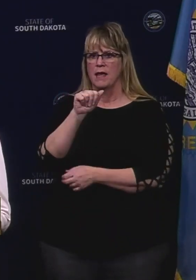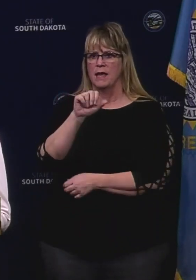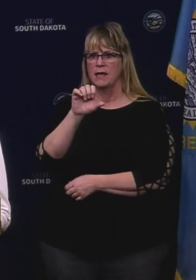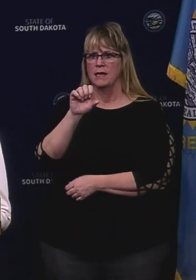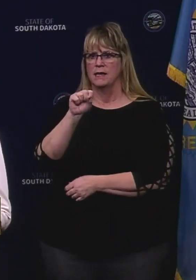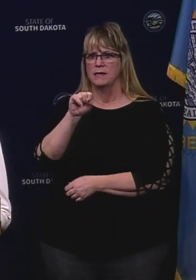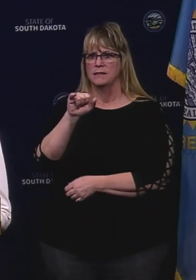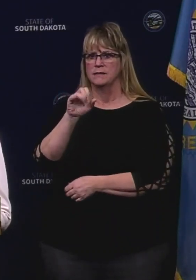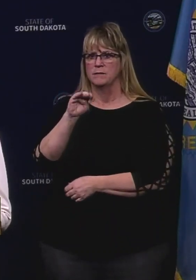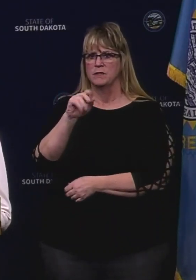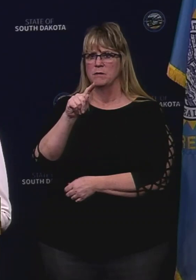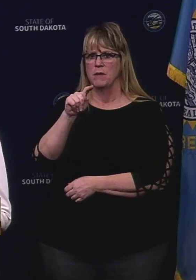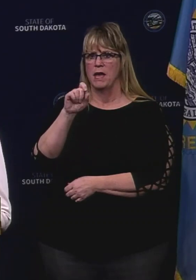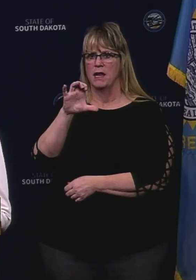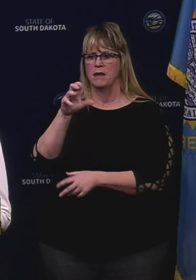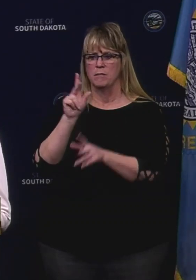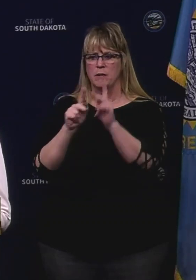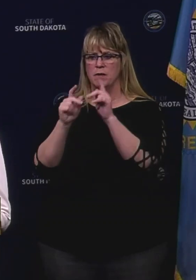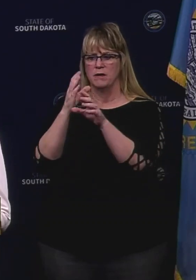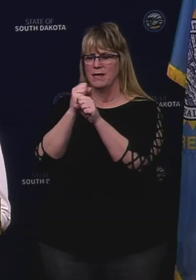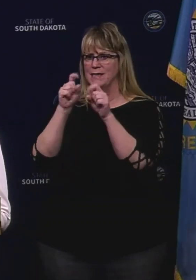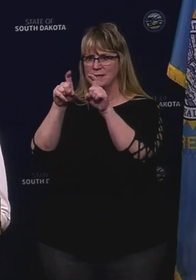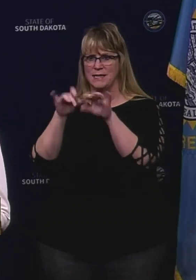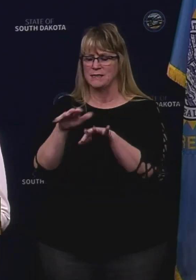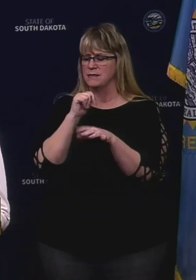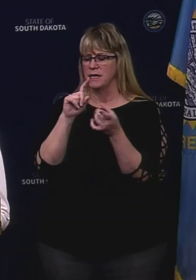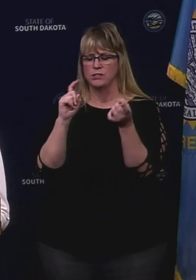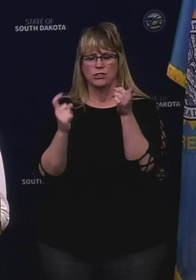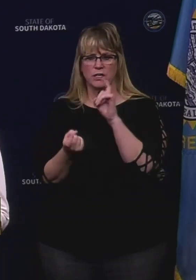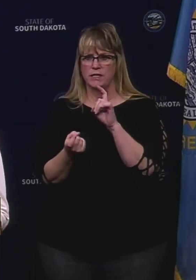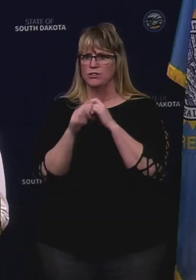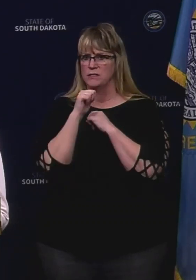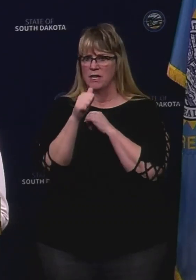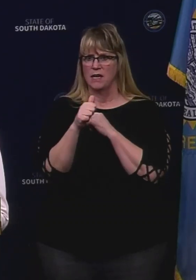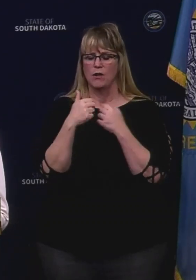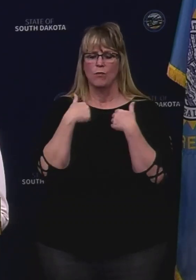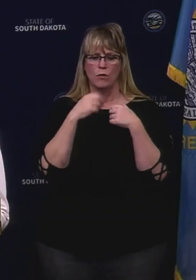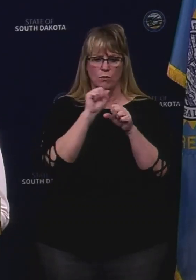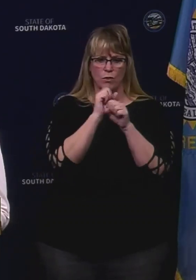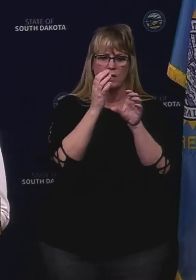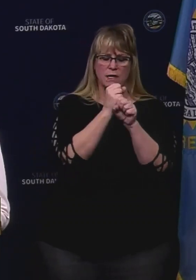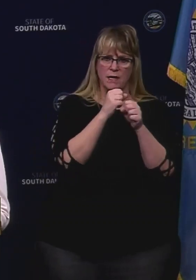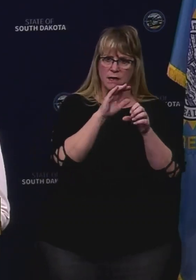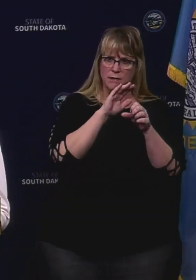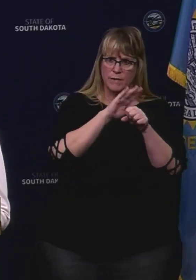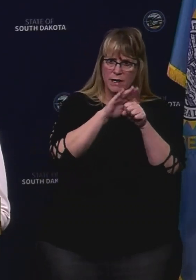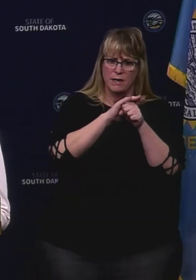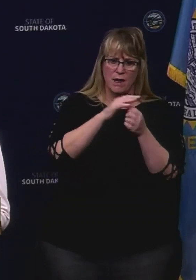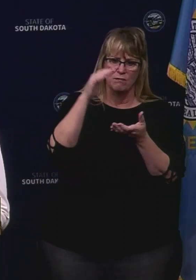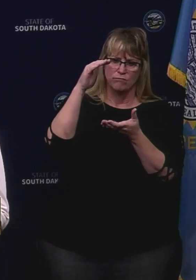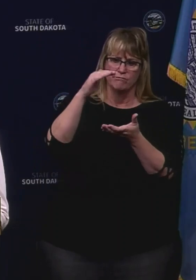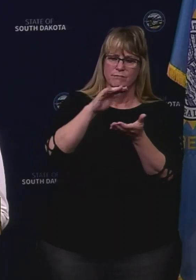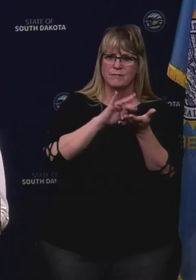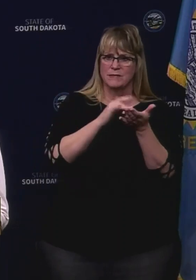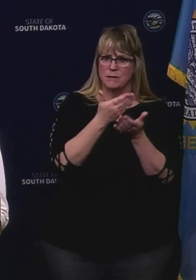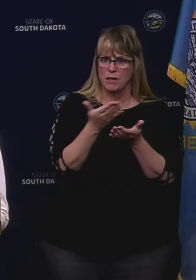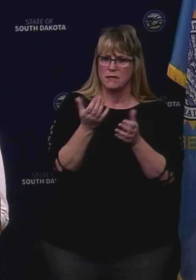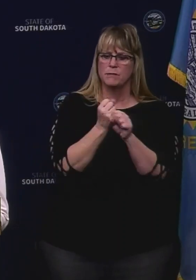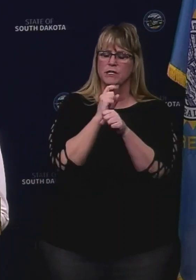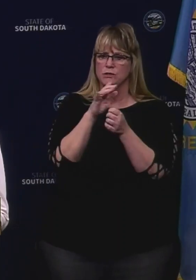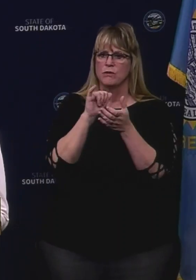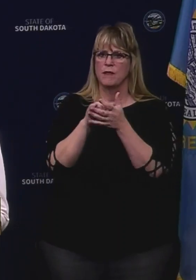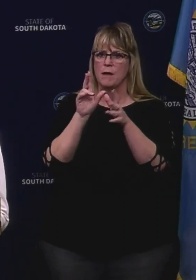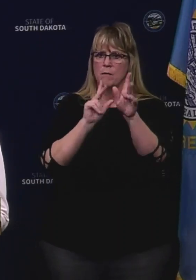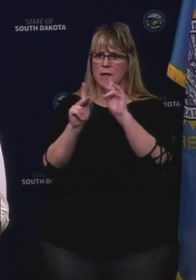tested, and so that is not a change there. We are working to get enough supplies so that we can ensure all symptomatic